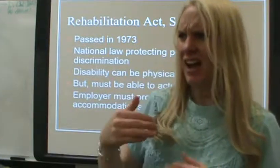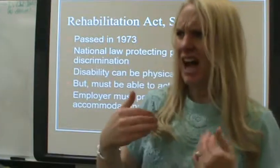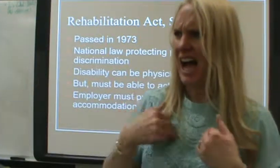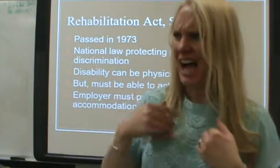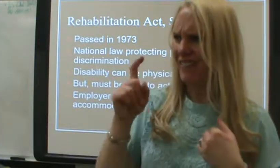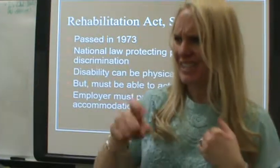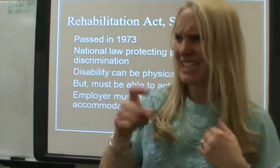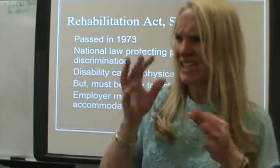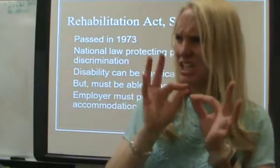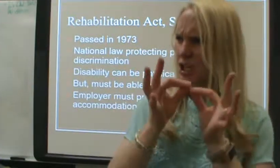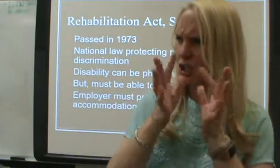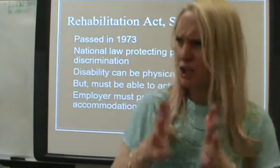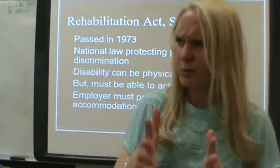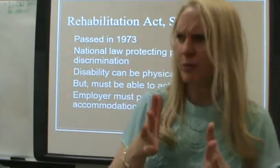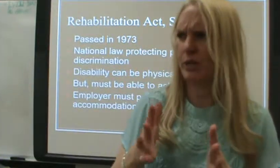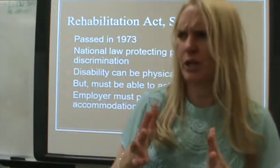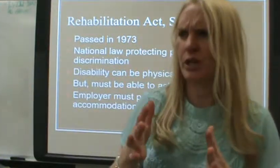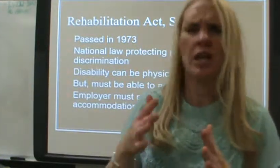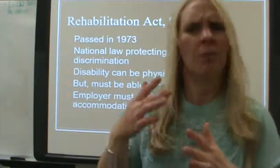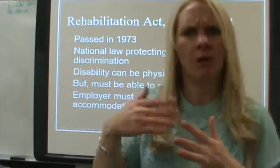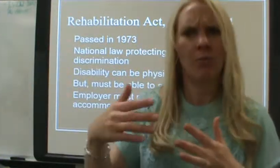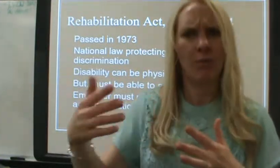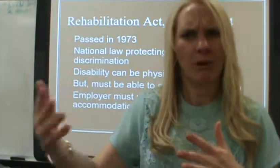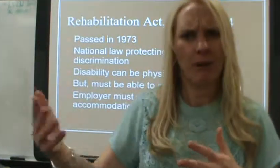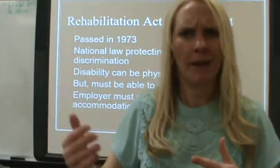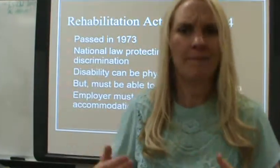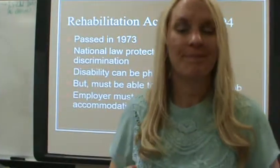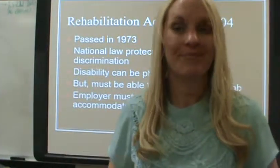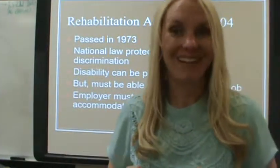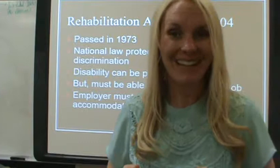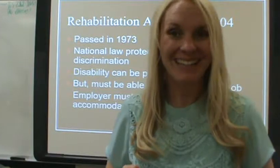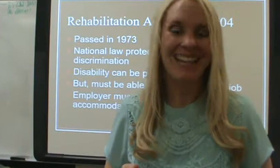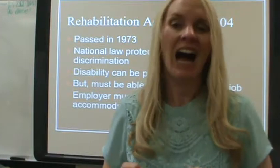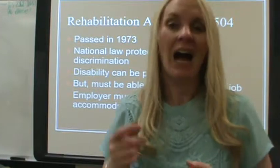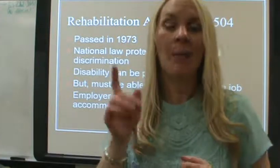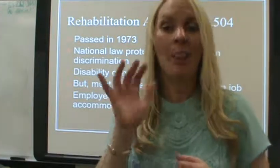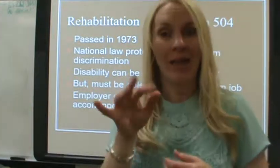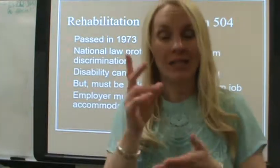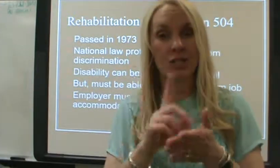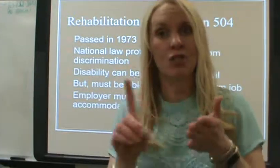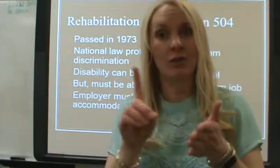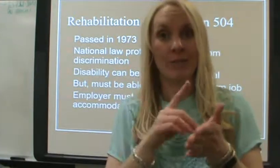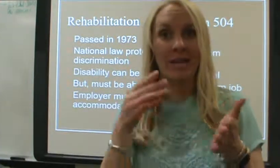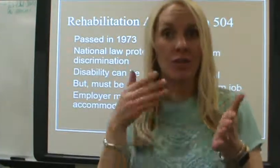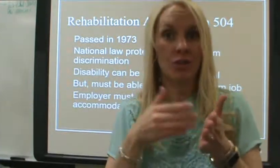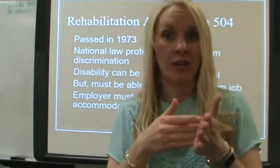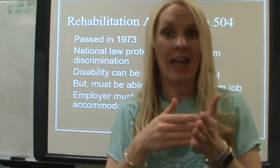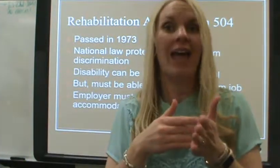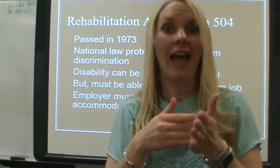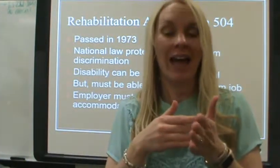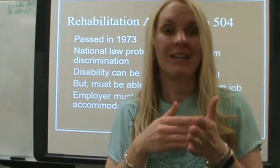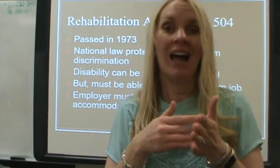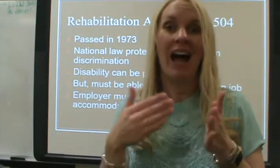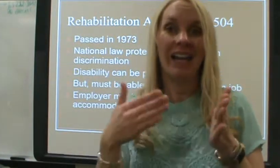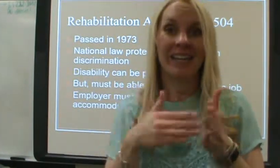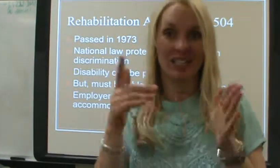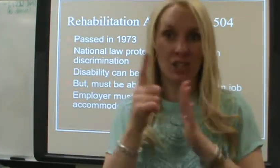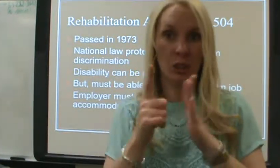I have to get an interpreter, blah, blah, blah, blah, right? That's discrimination and against the